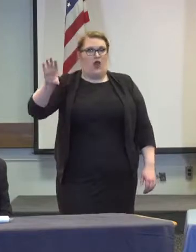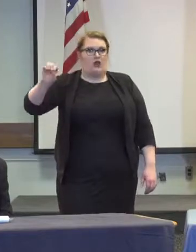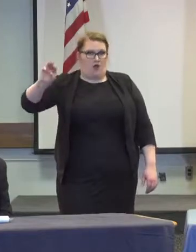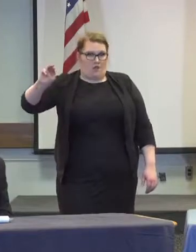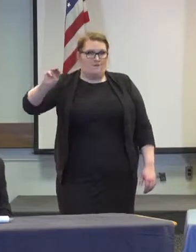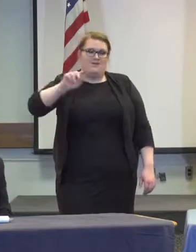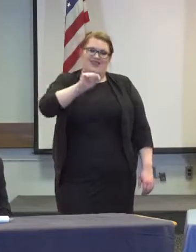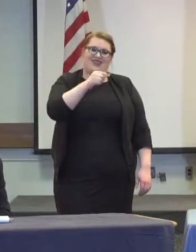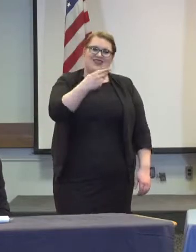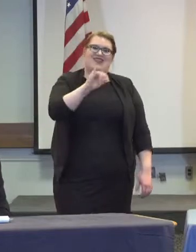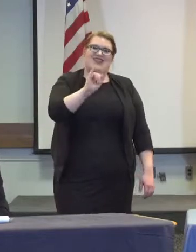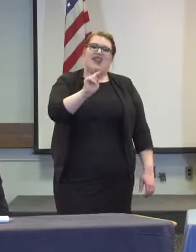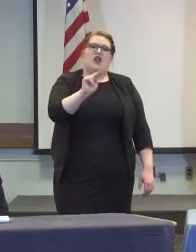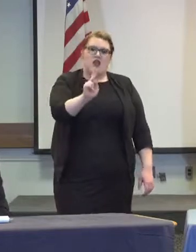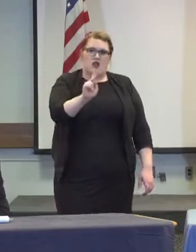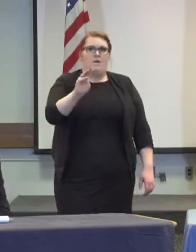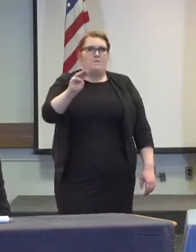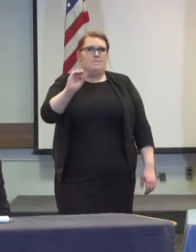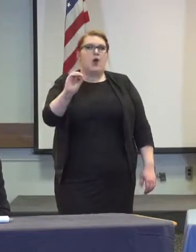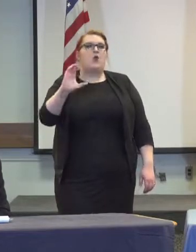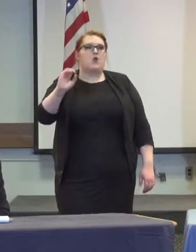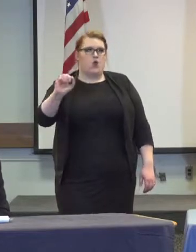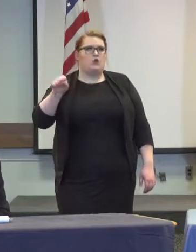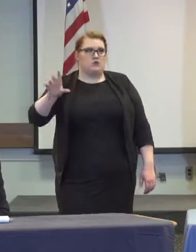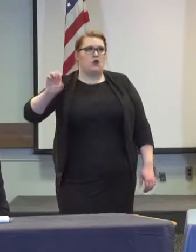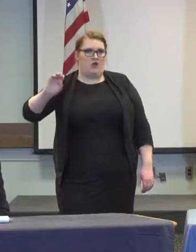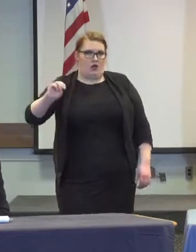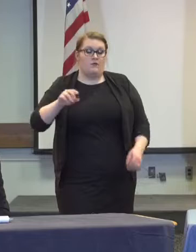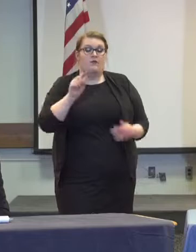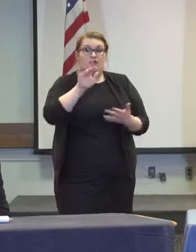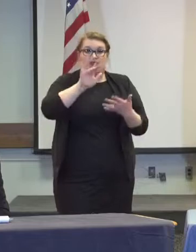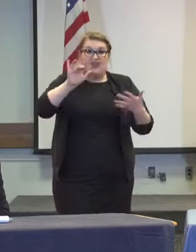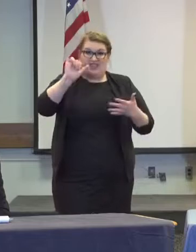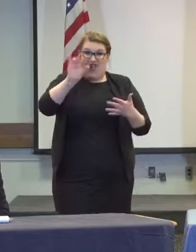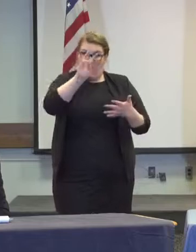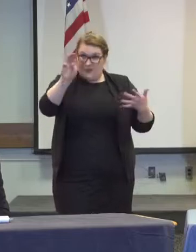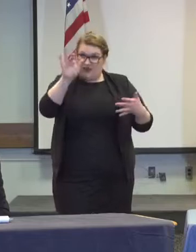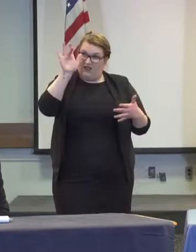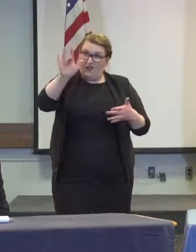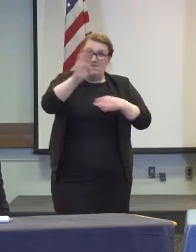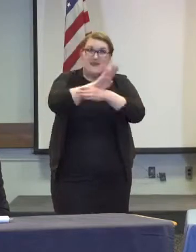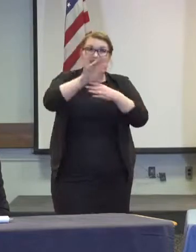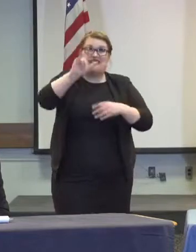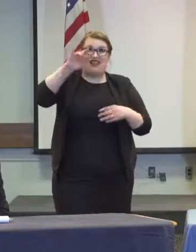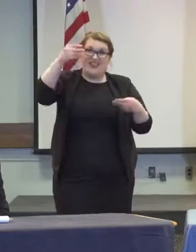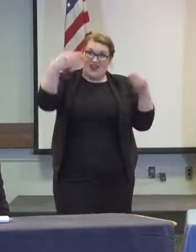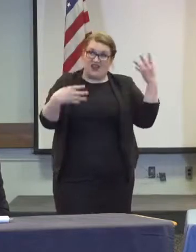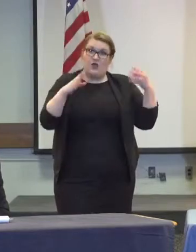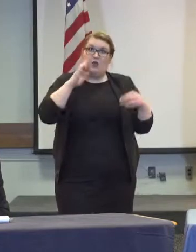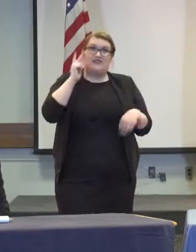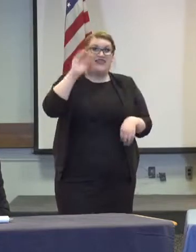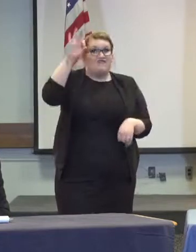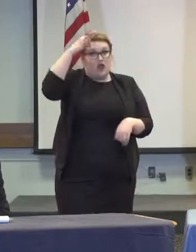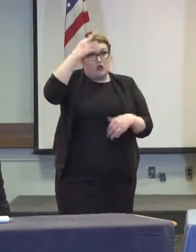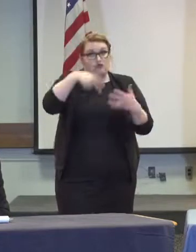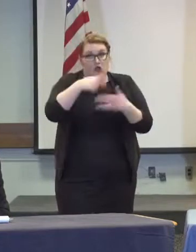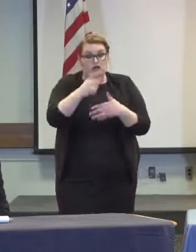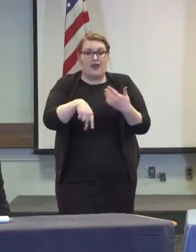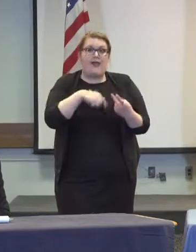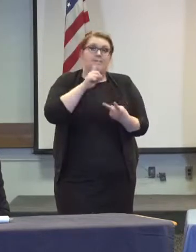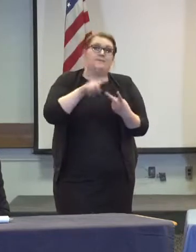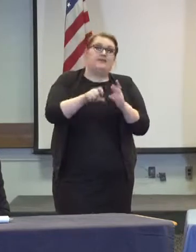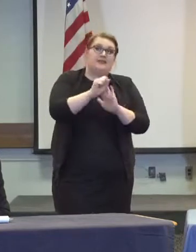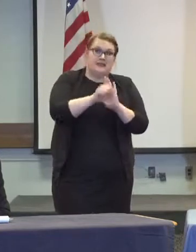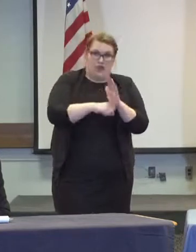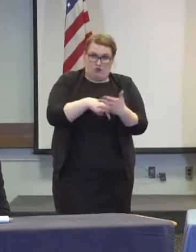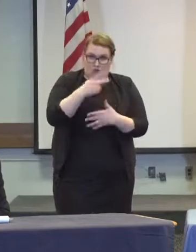thinkmoco.com. Go to the site, hit the business links to these programs. You'll see the federal programs there and the state